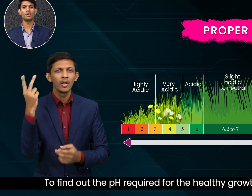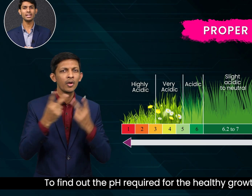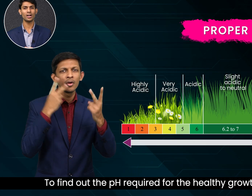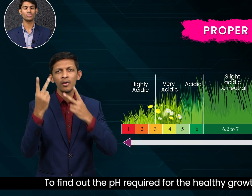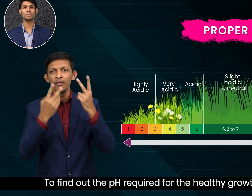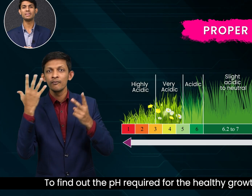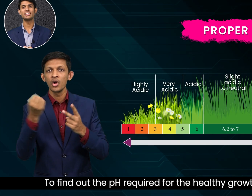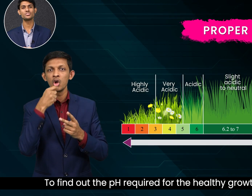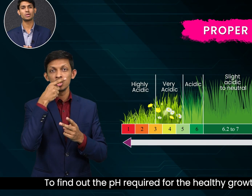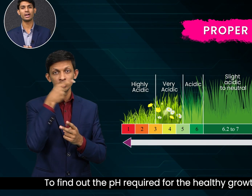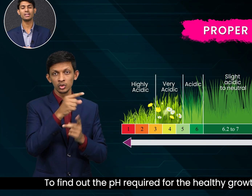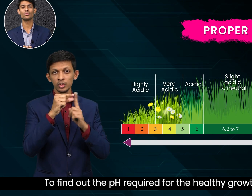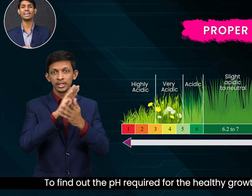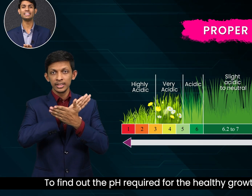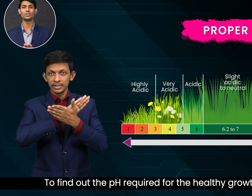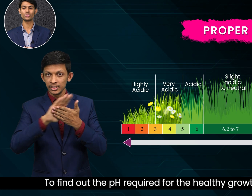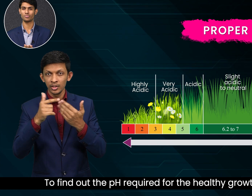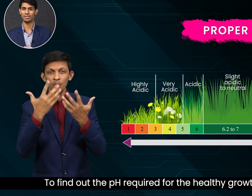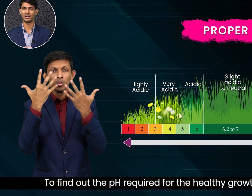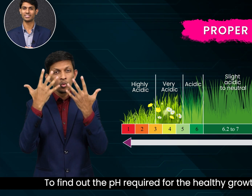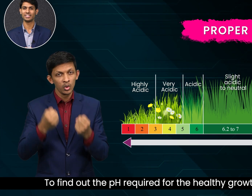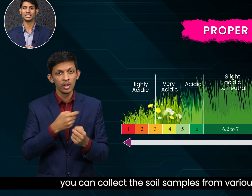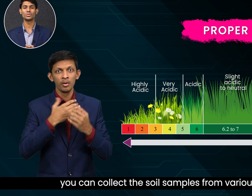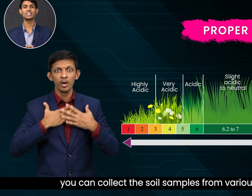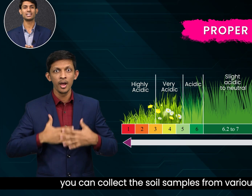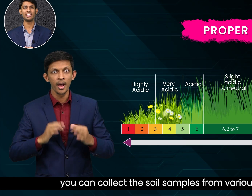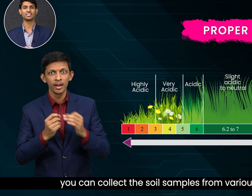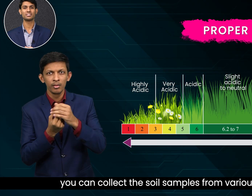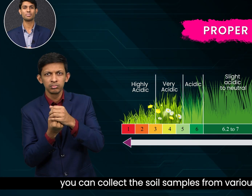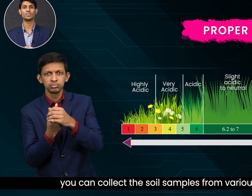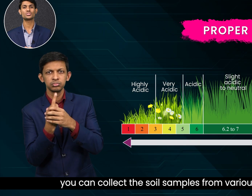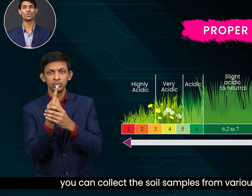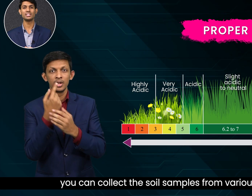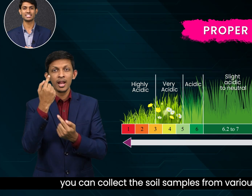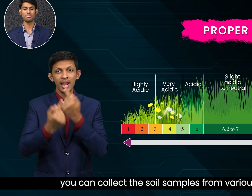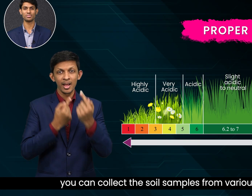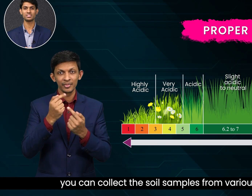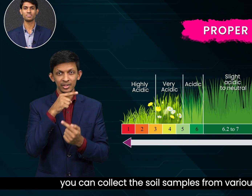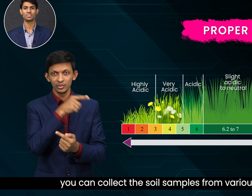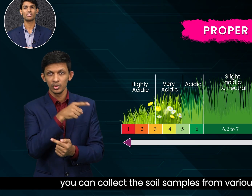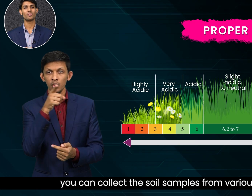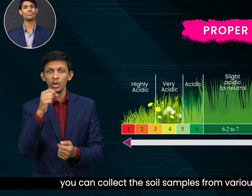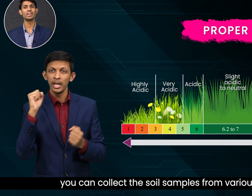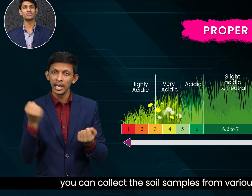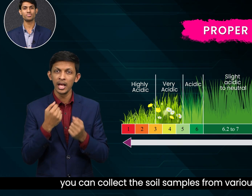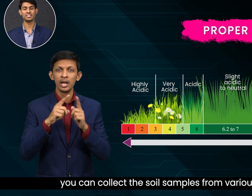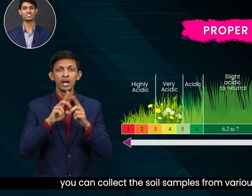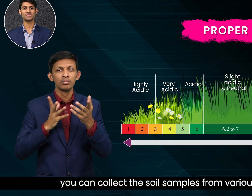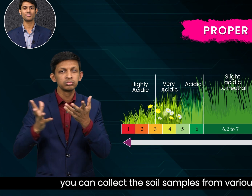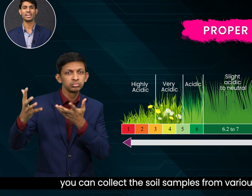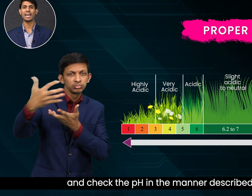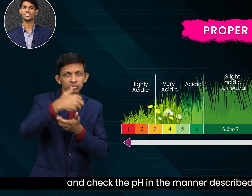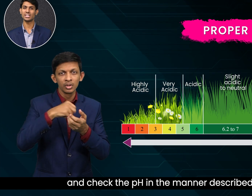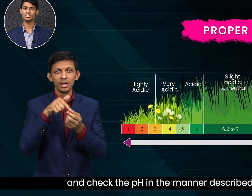To find out the pH required for healthy growth of a plant, you can collect the soil samples from various